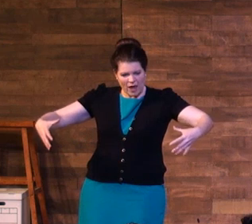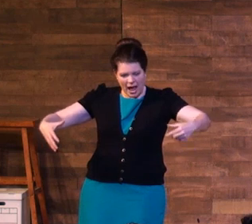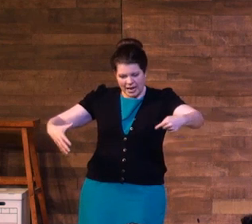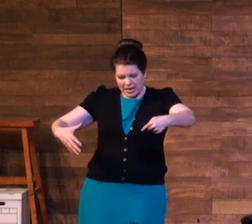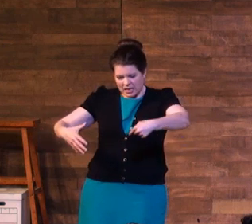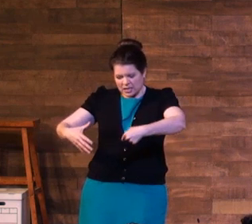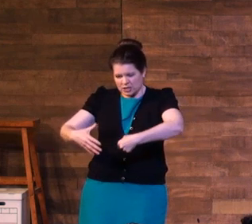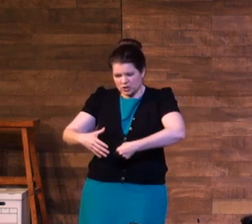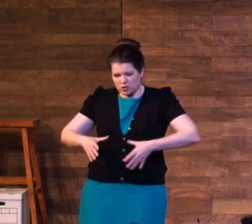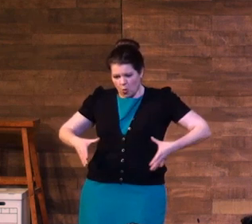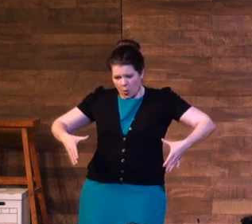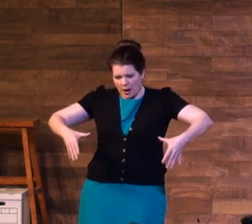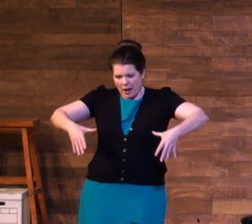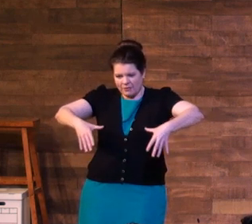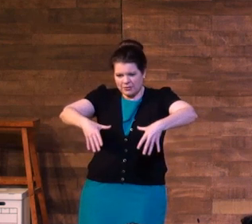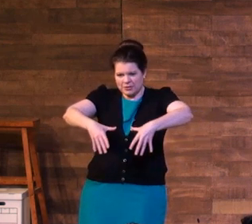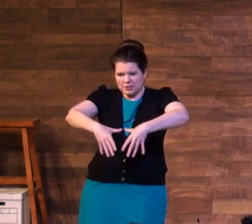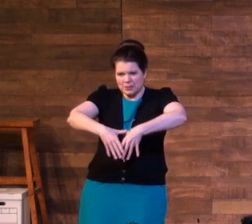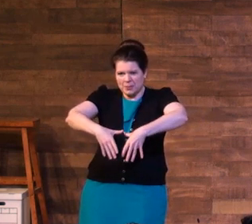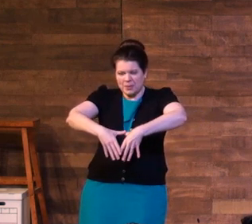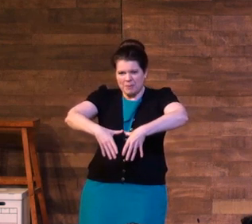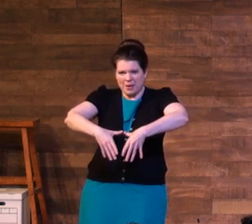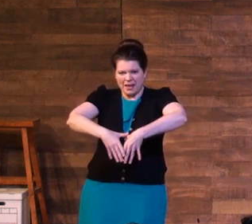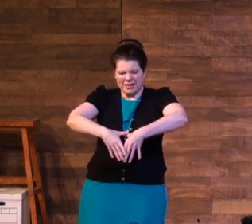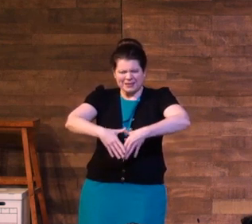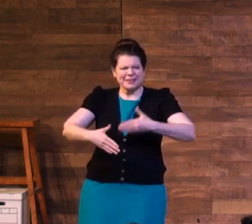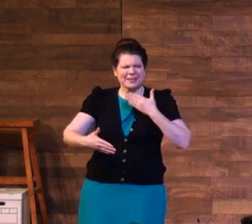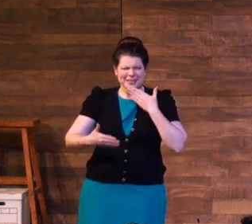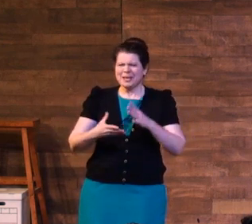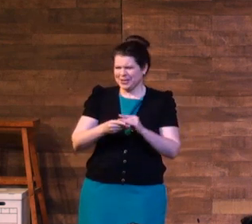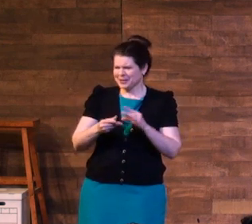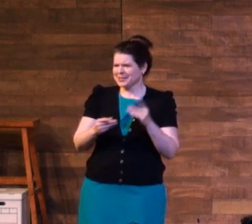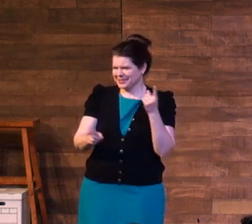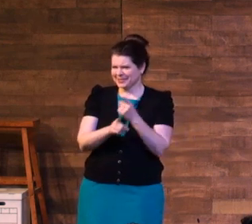up the handle of the sword. Good stuff, right?